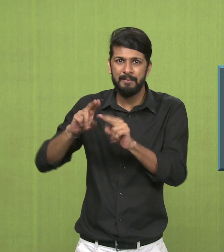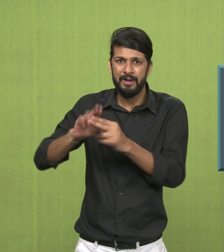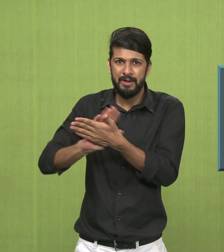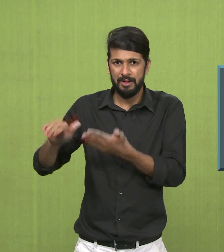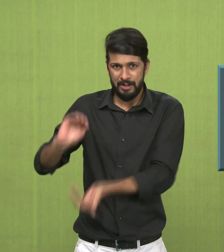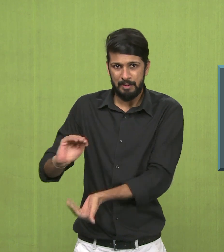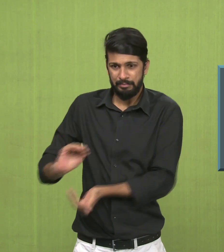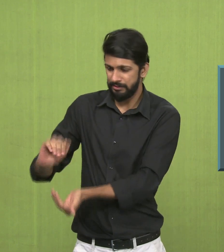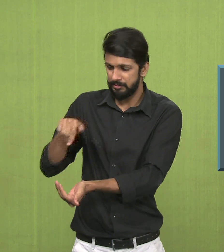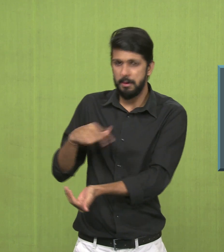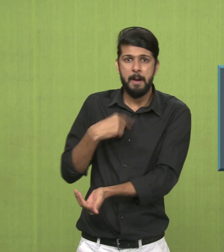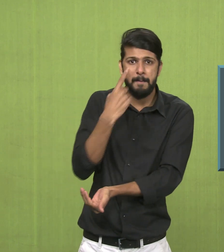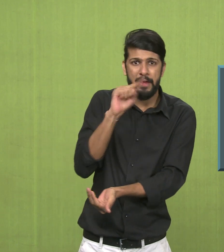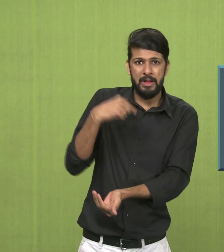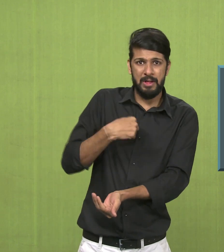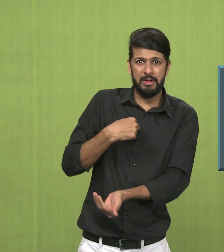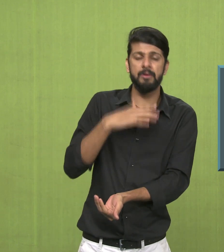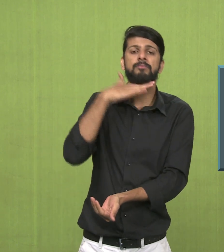also M.F. Hussain, who was